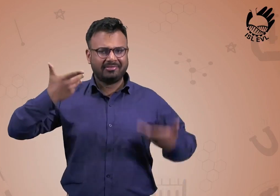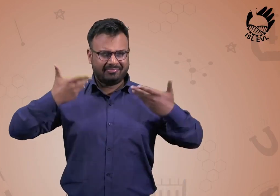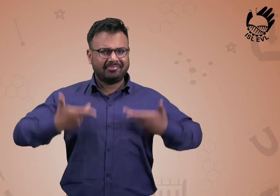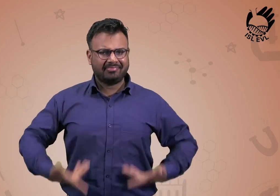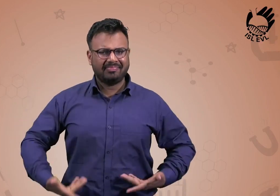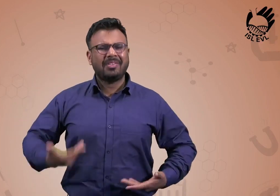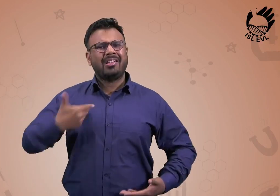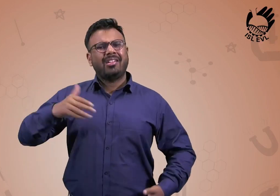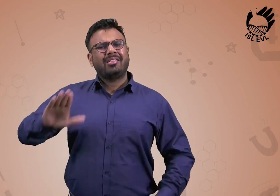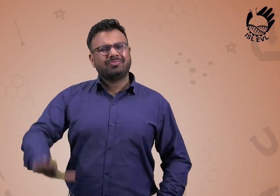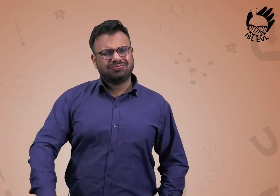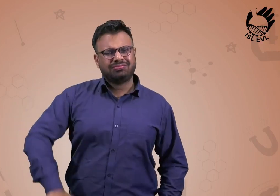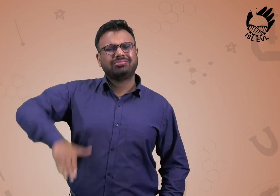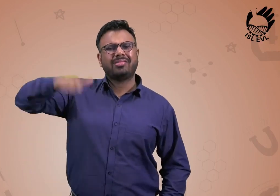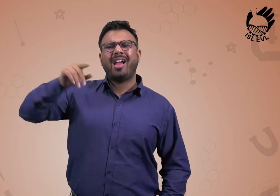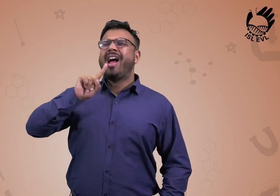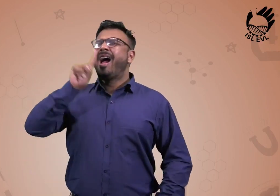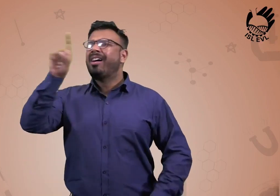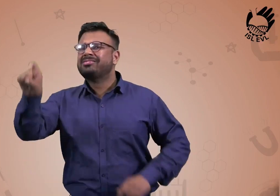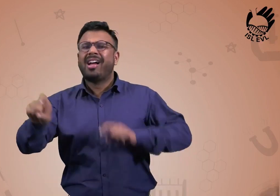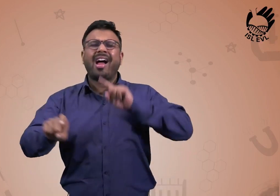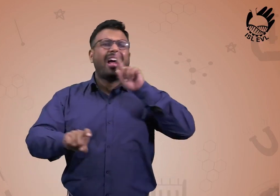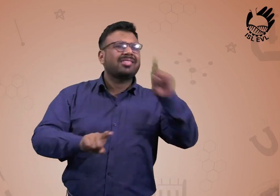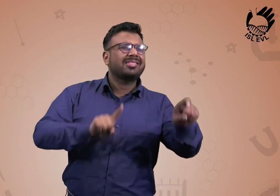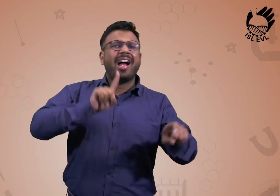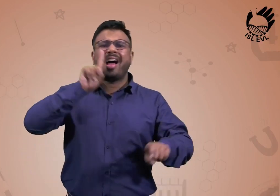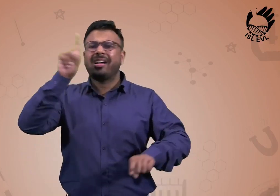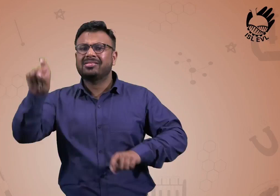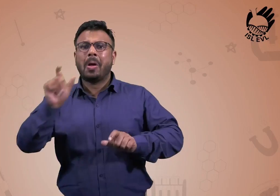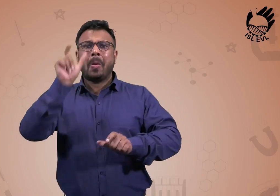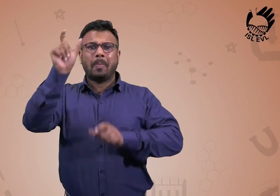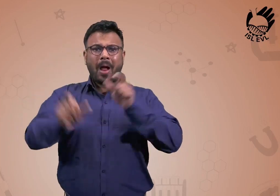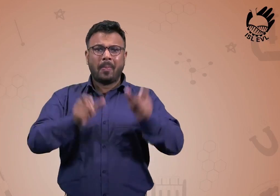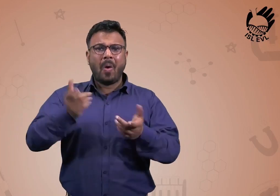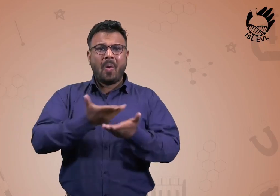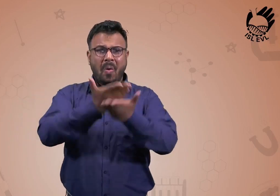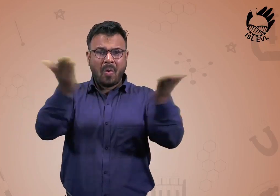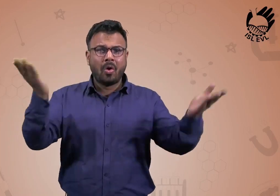you enjoy and learn with us.